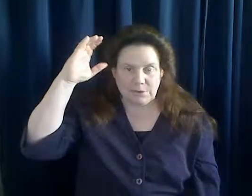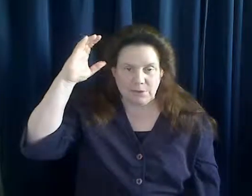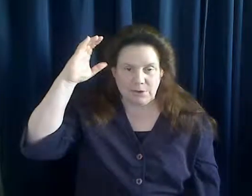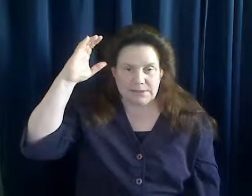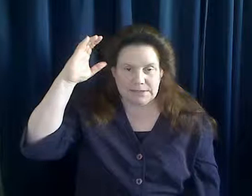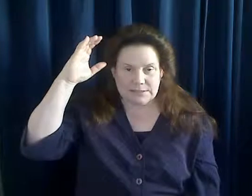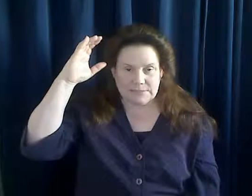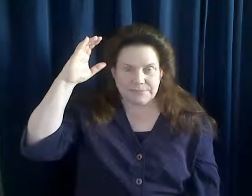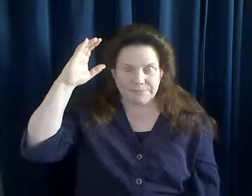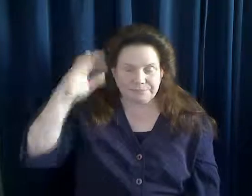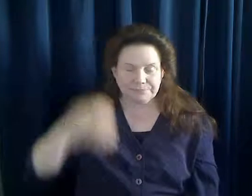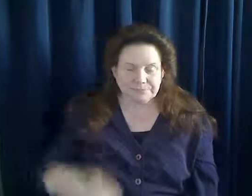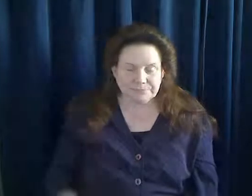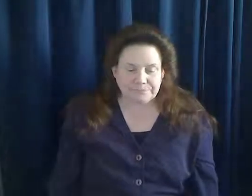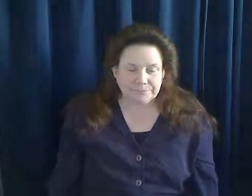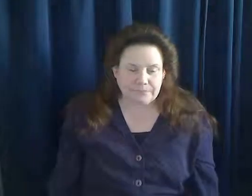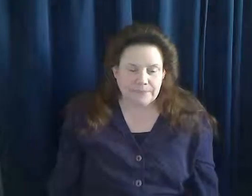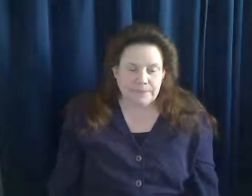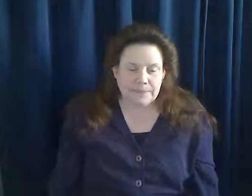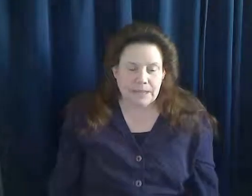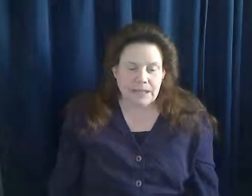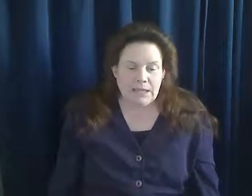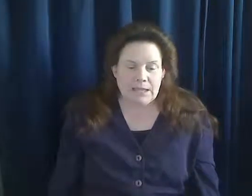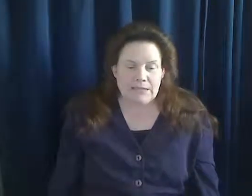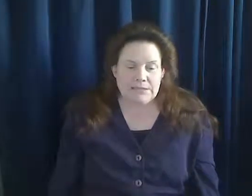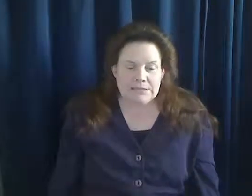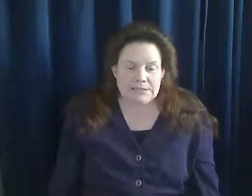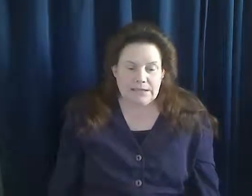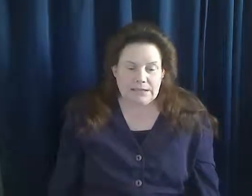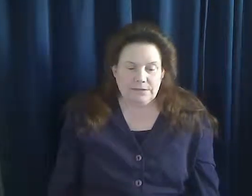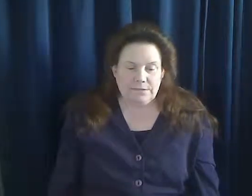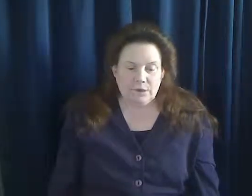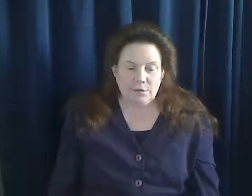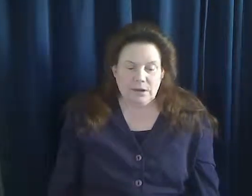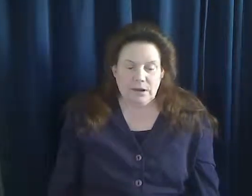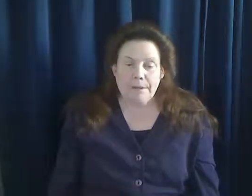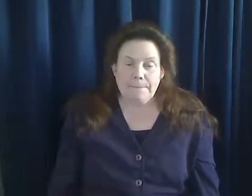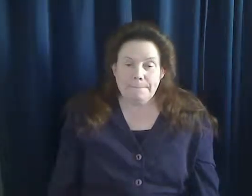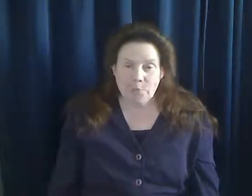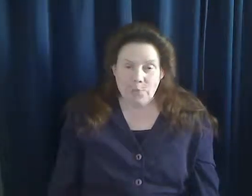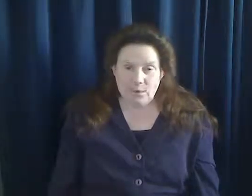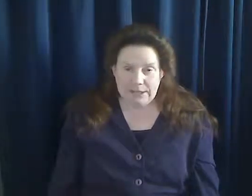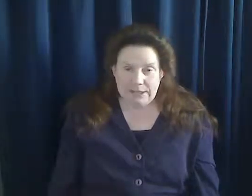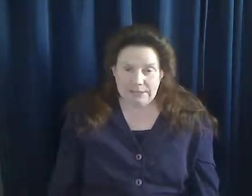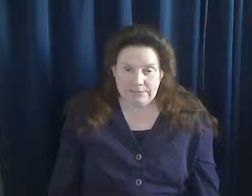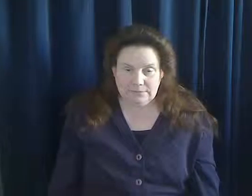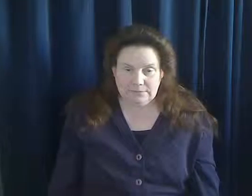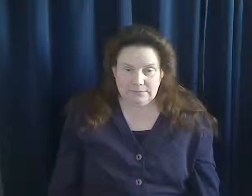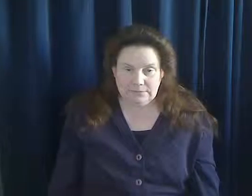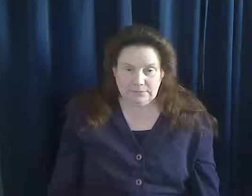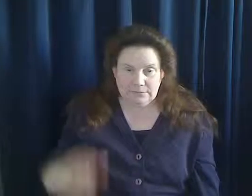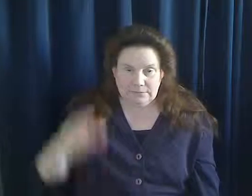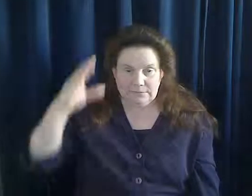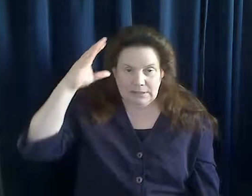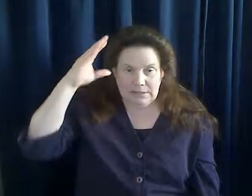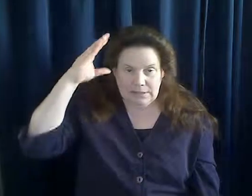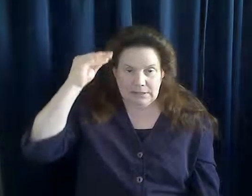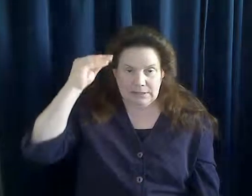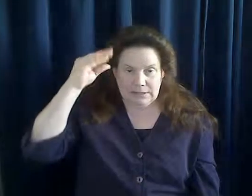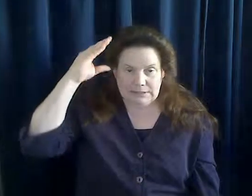boy cousin. The sign for boy is